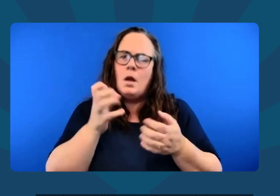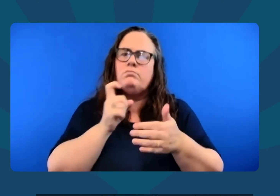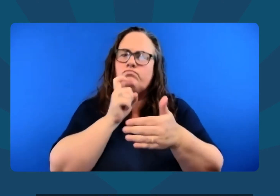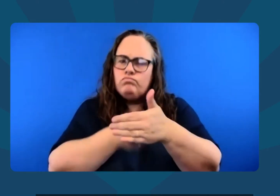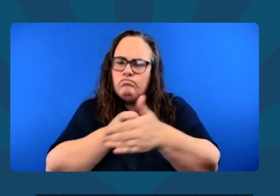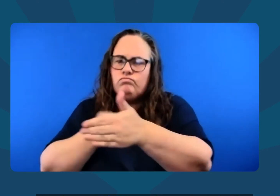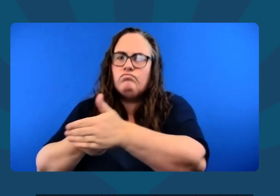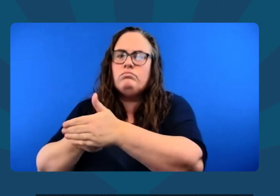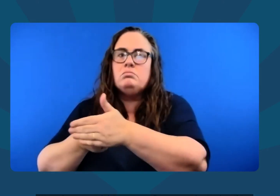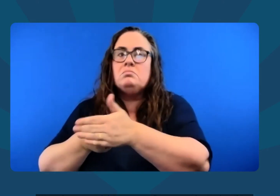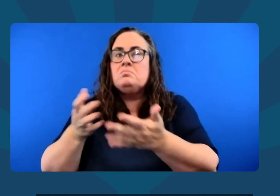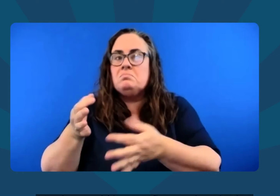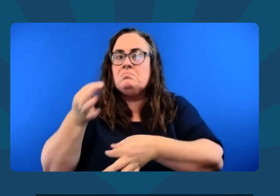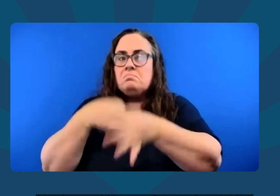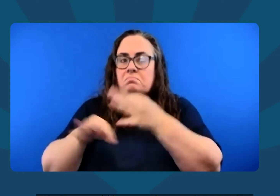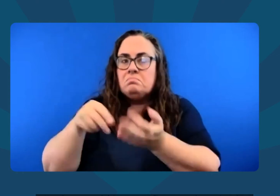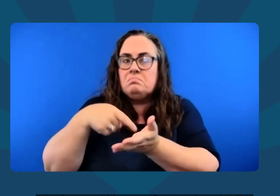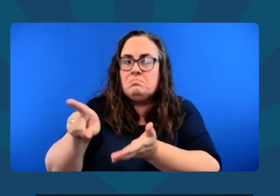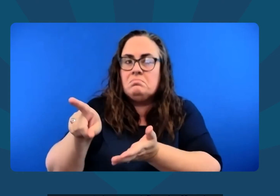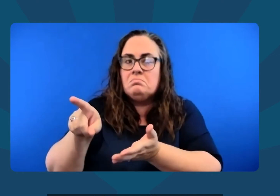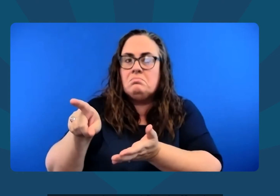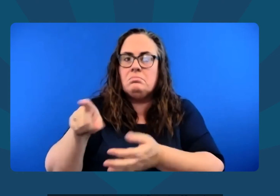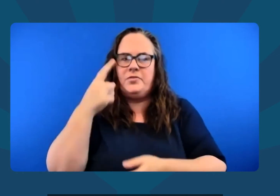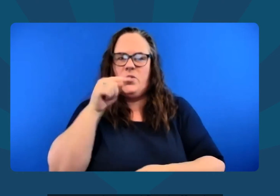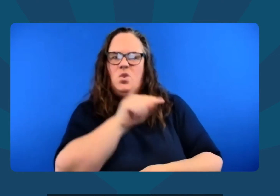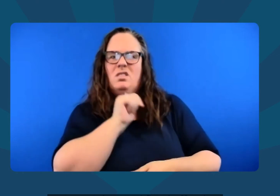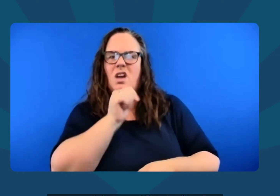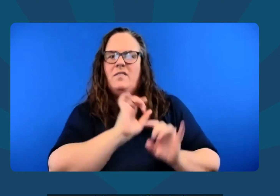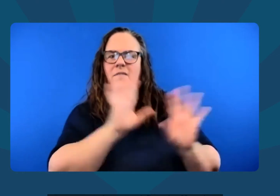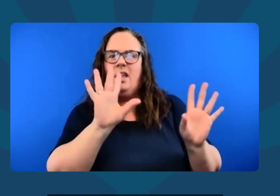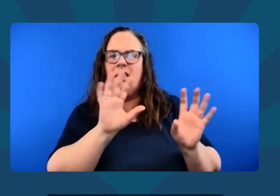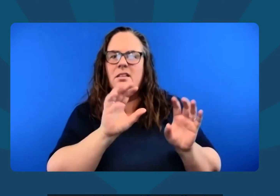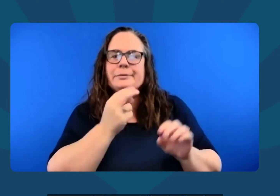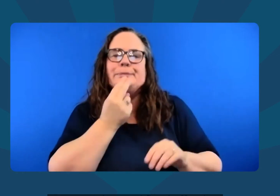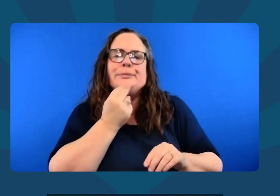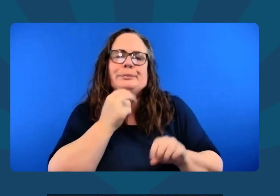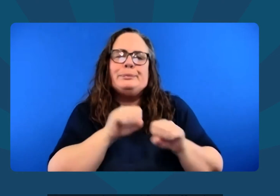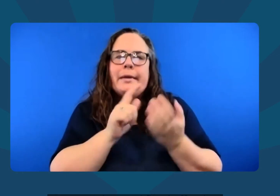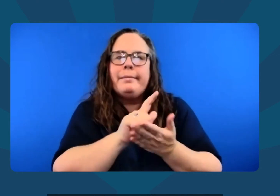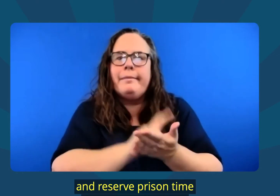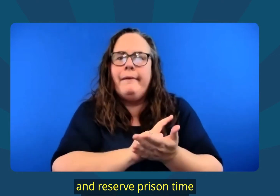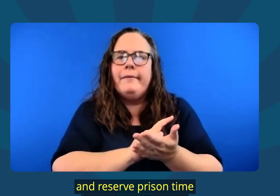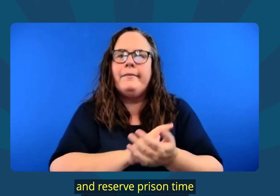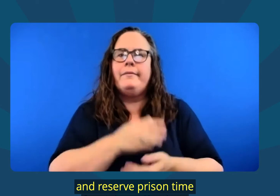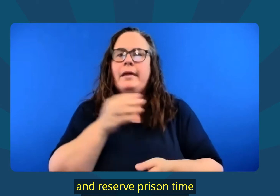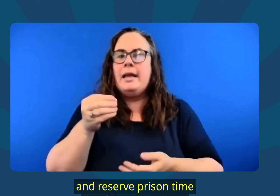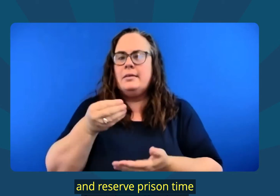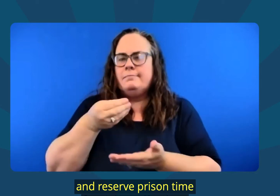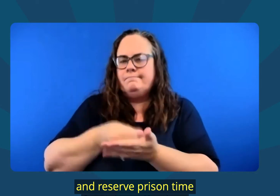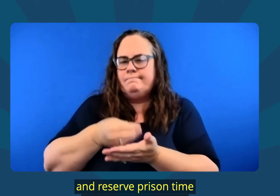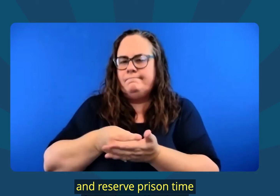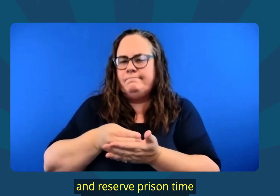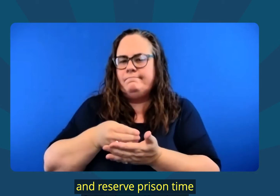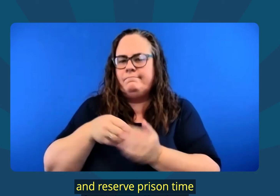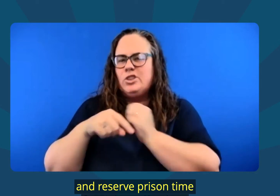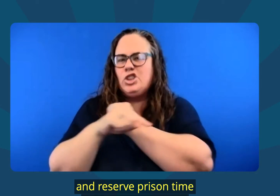My plan would impose fines and restitution on nonviolent and fiscal offenders and reserve prison time